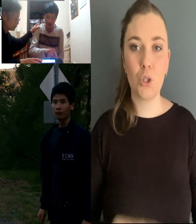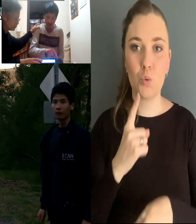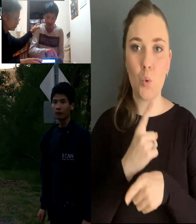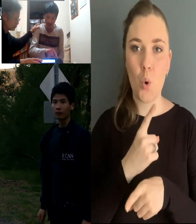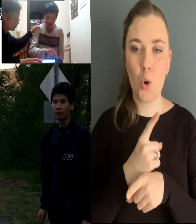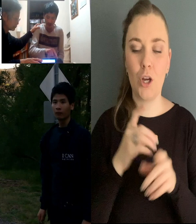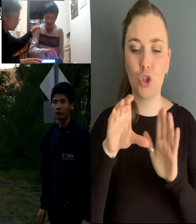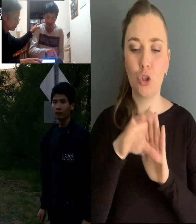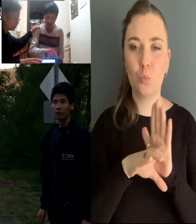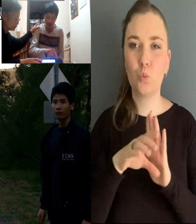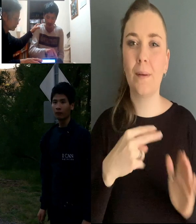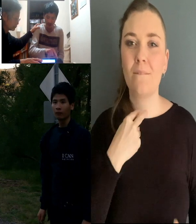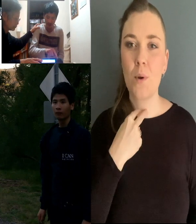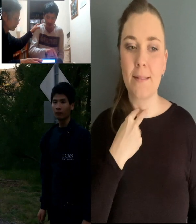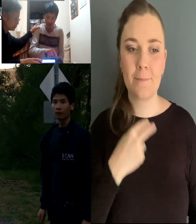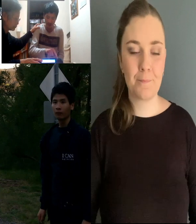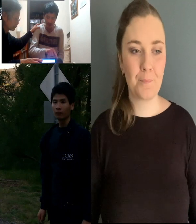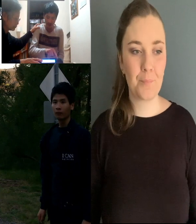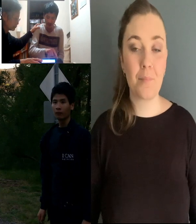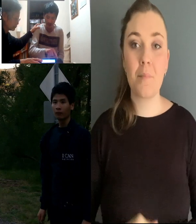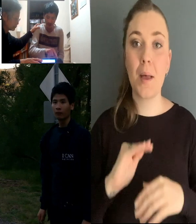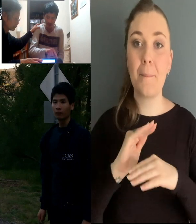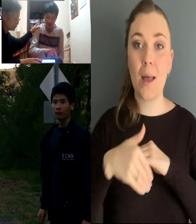talk about